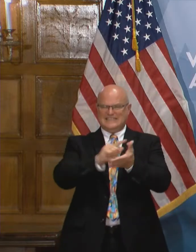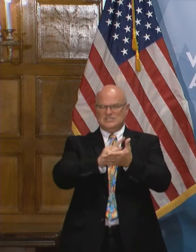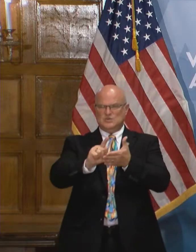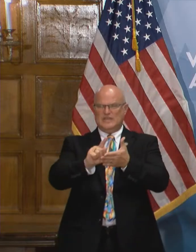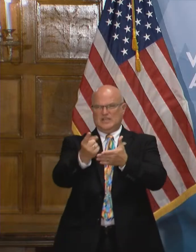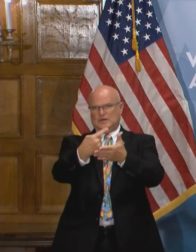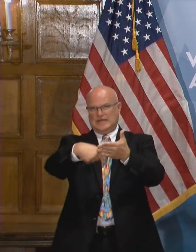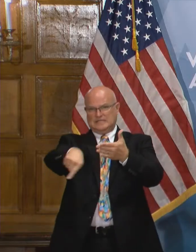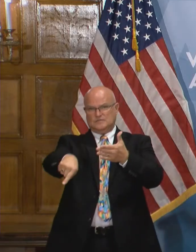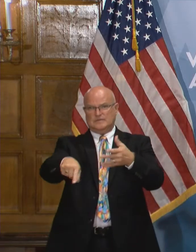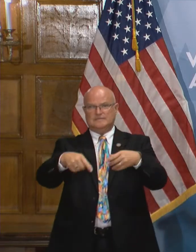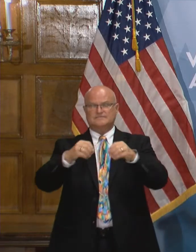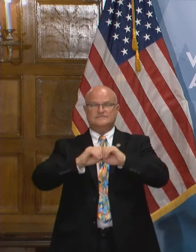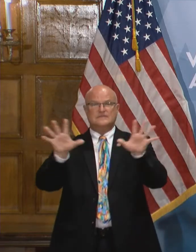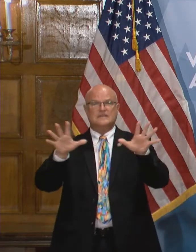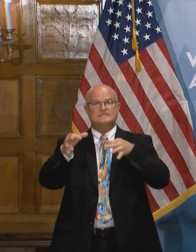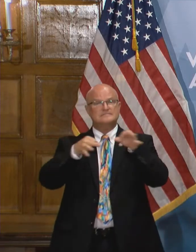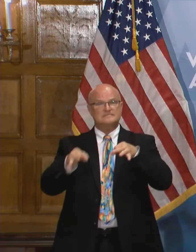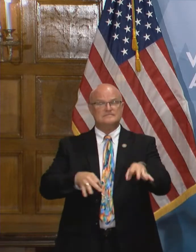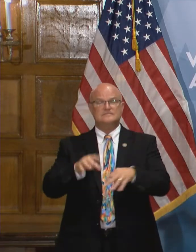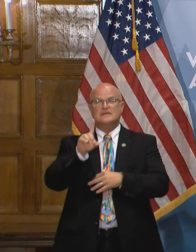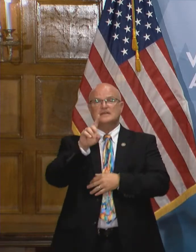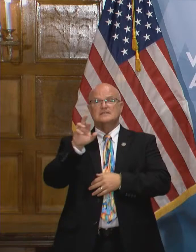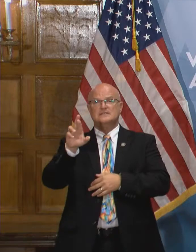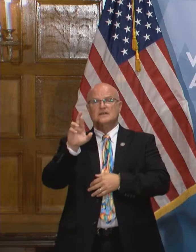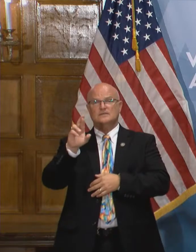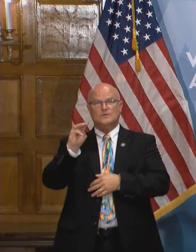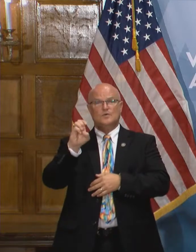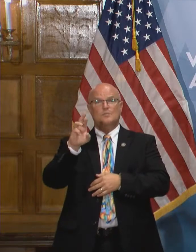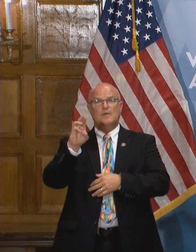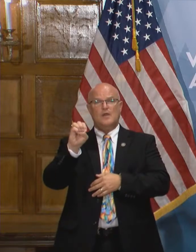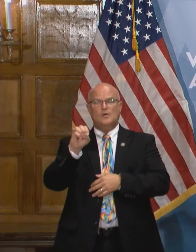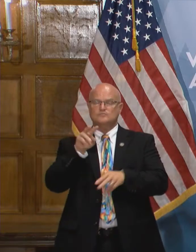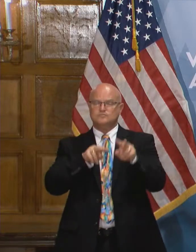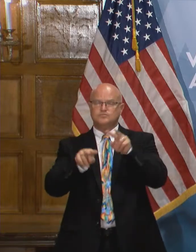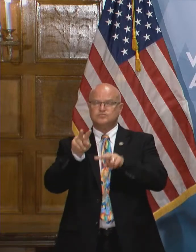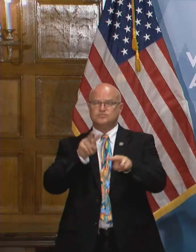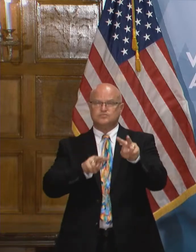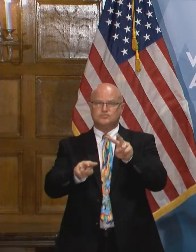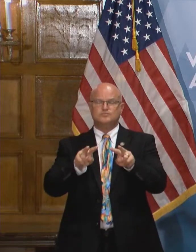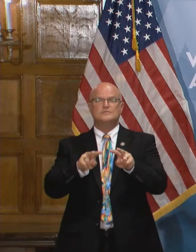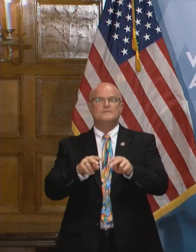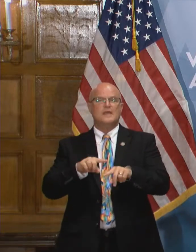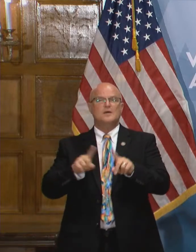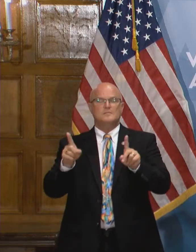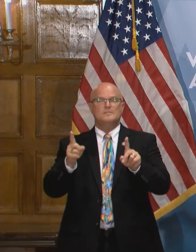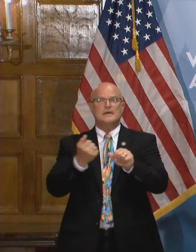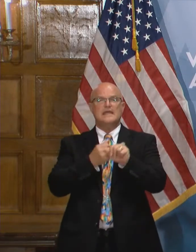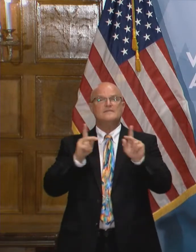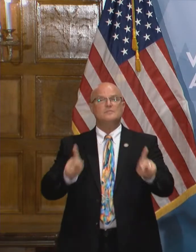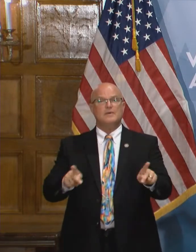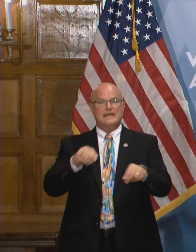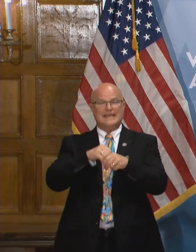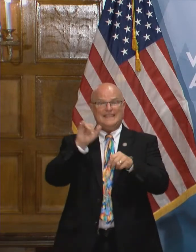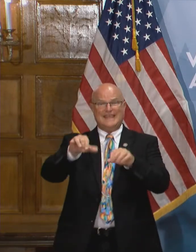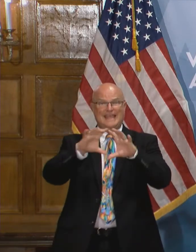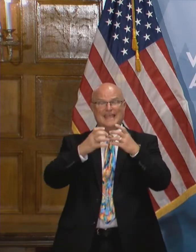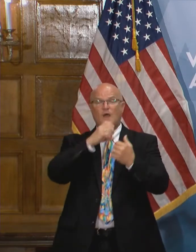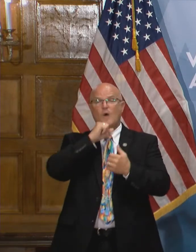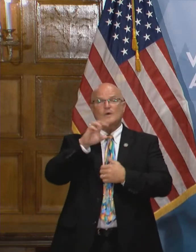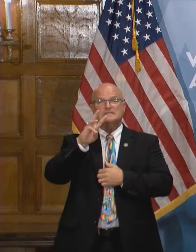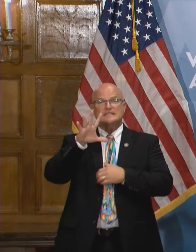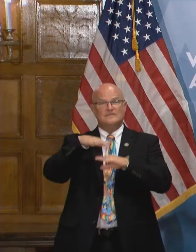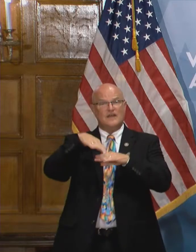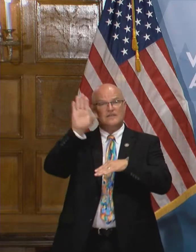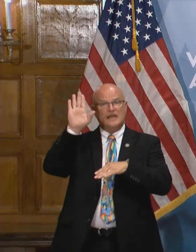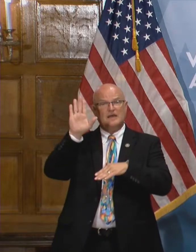or early next week. Dr. Romero is monitoring that very closely, but everybody who is in that category and